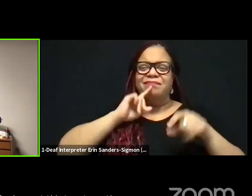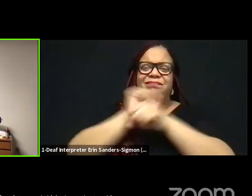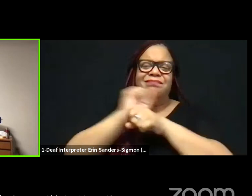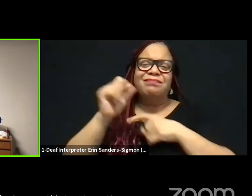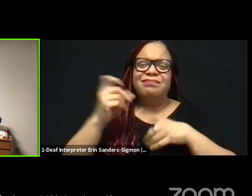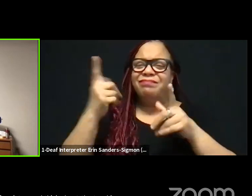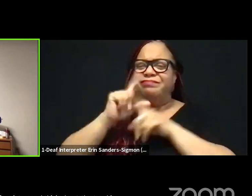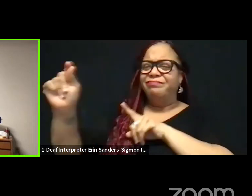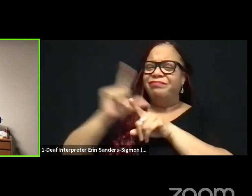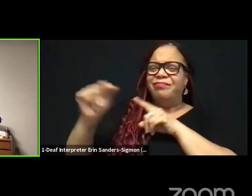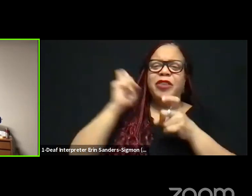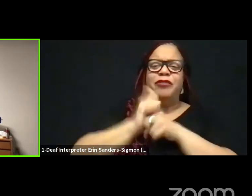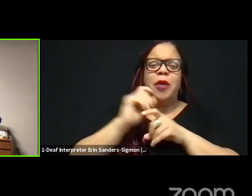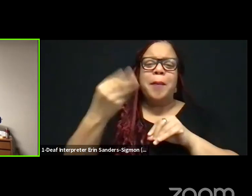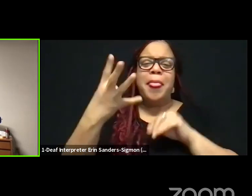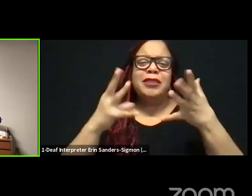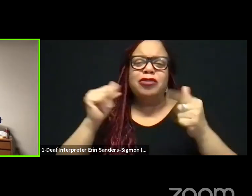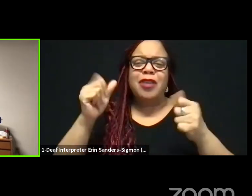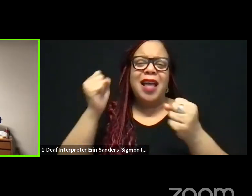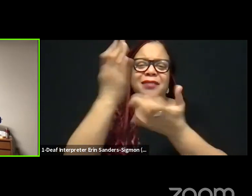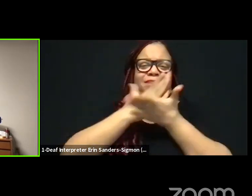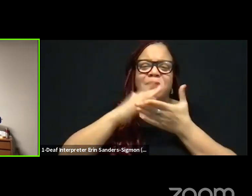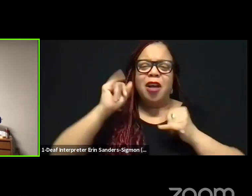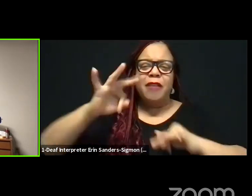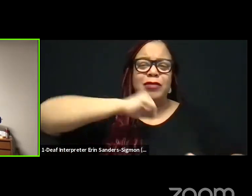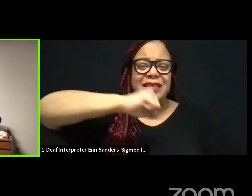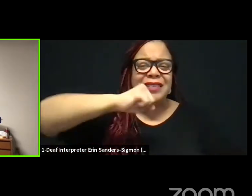both legally and illegally,